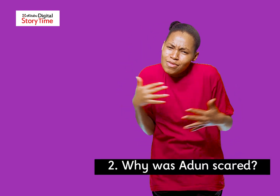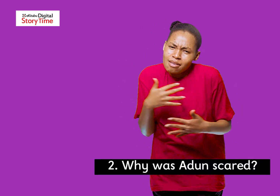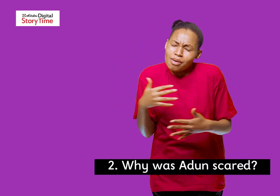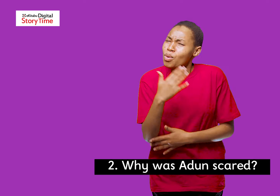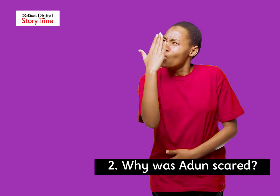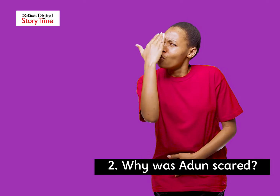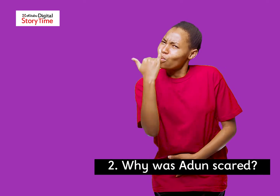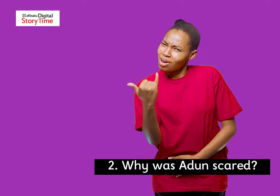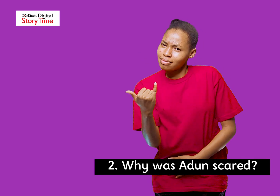Why was Adon scared?